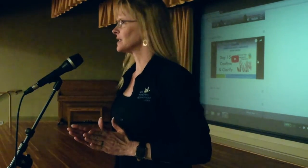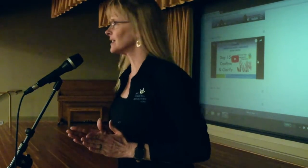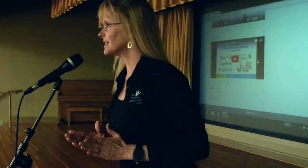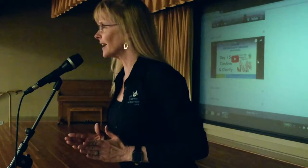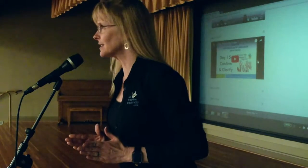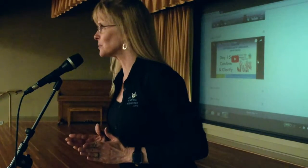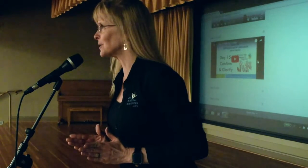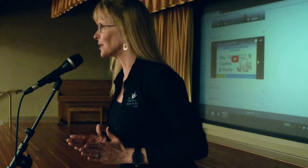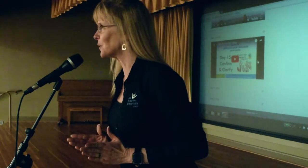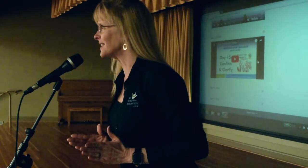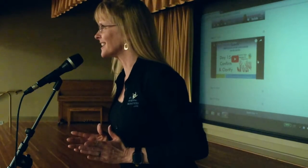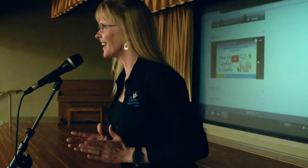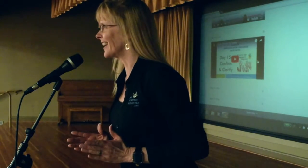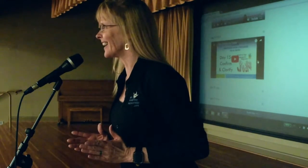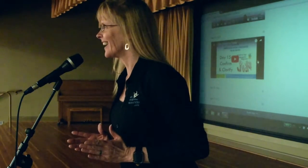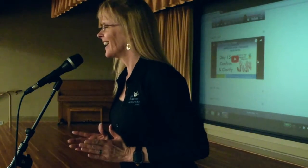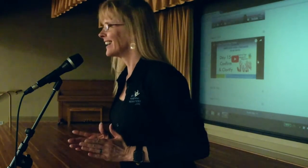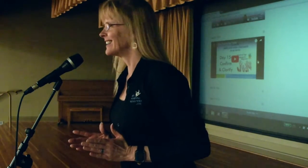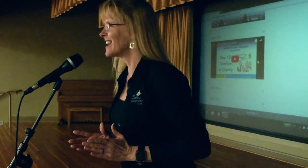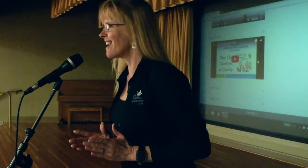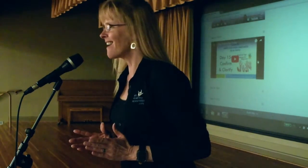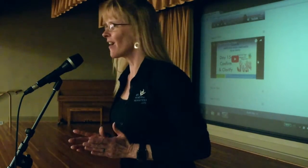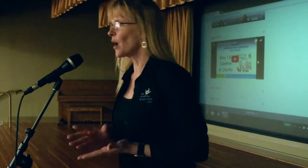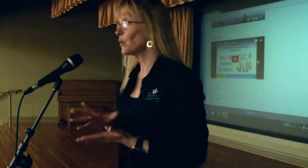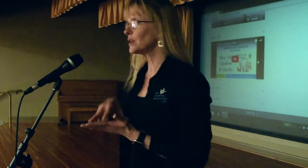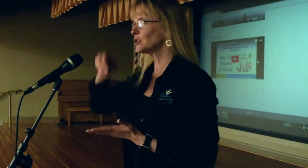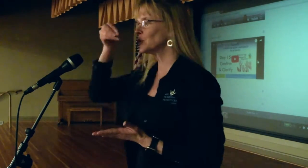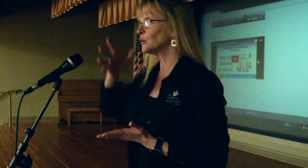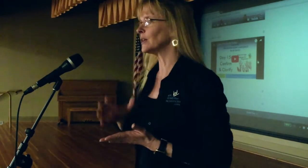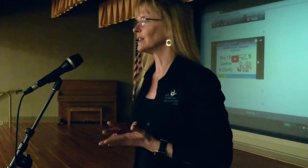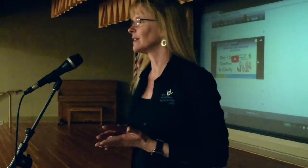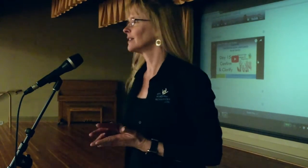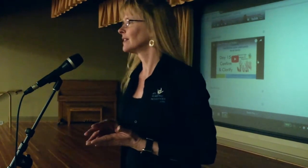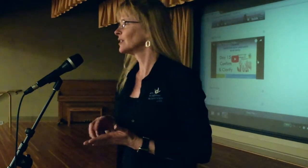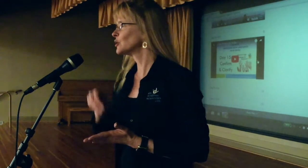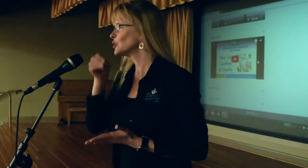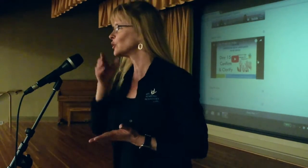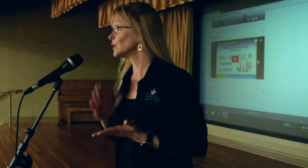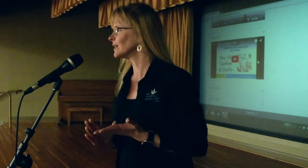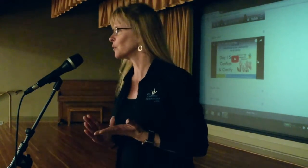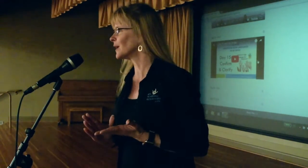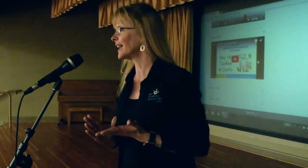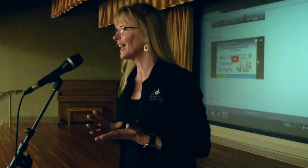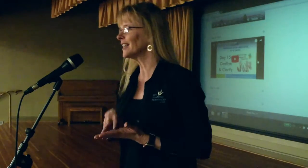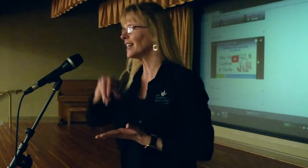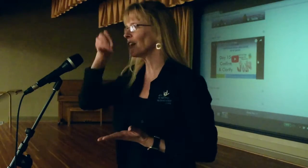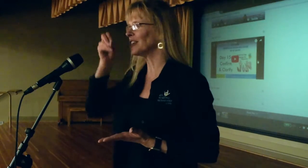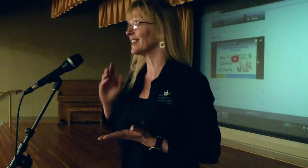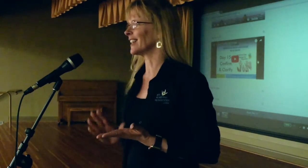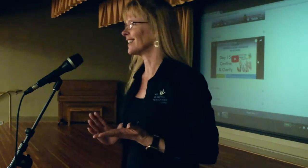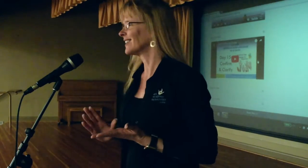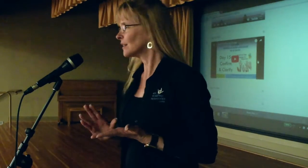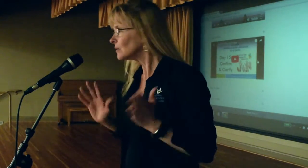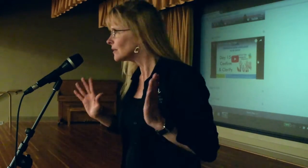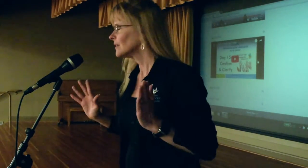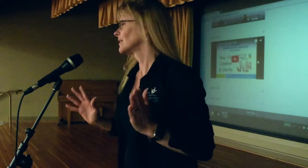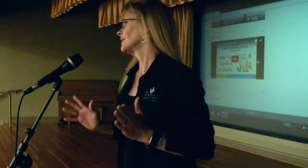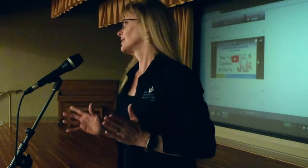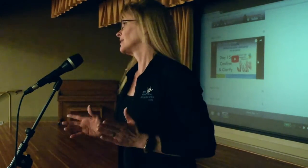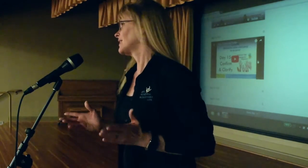wasn't textbook, was I? No, I went student. Student, one hand and everything.